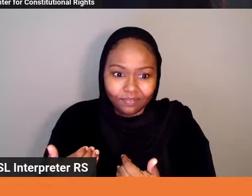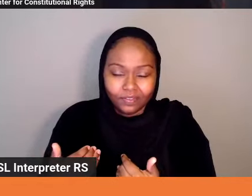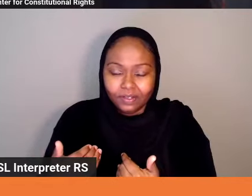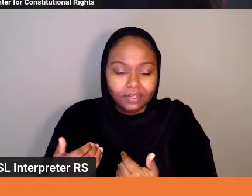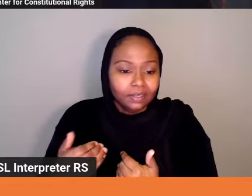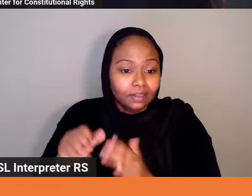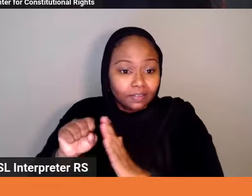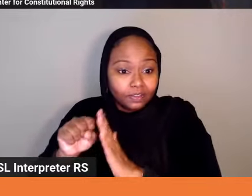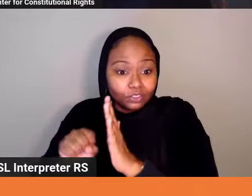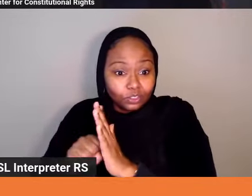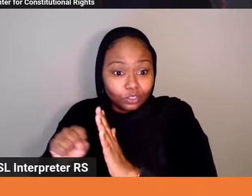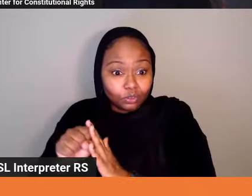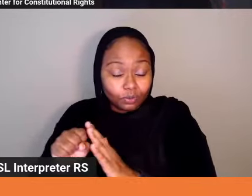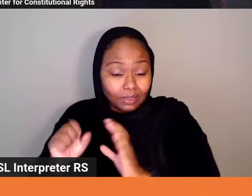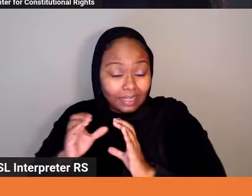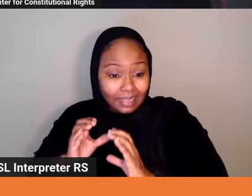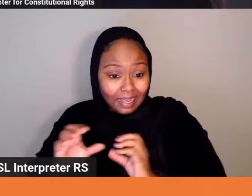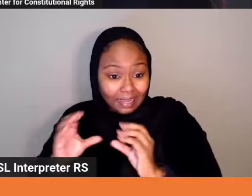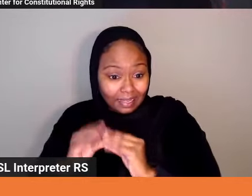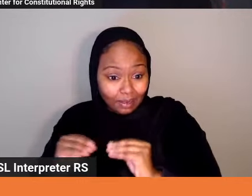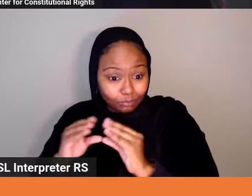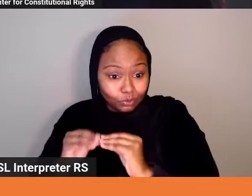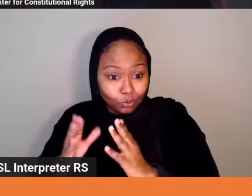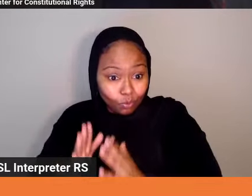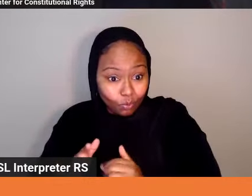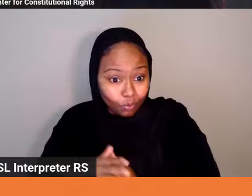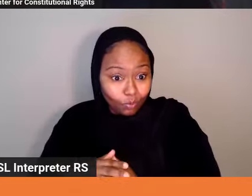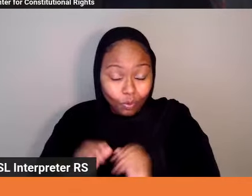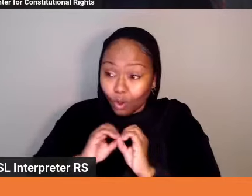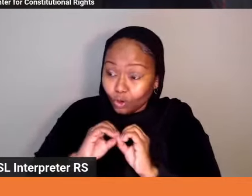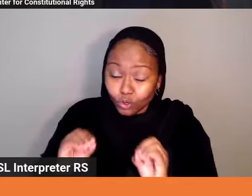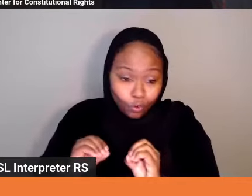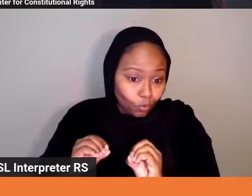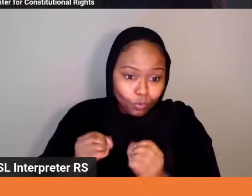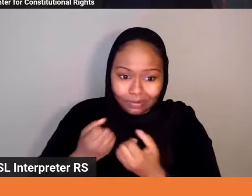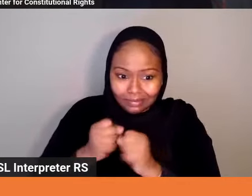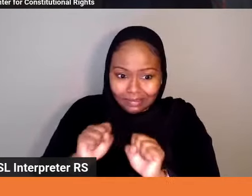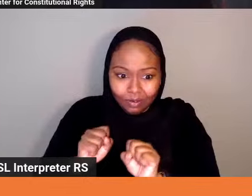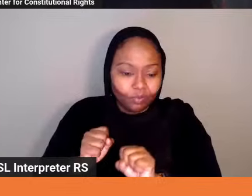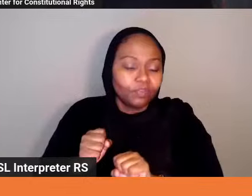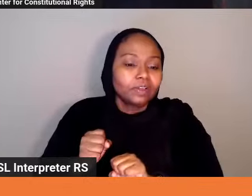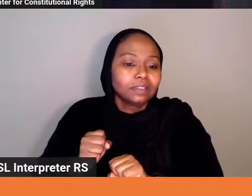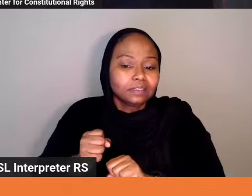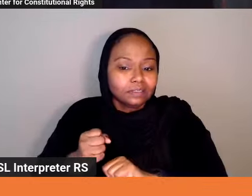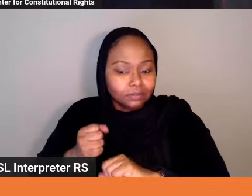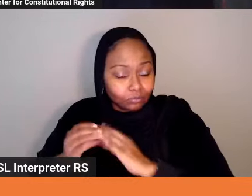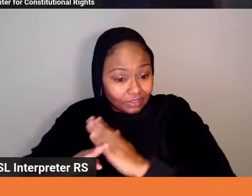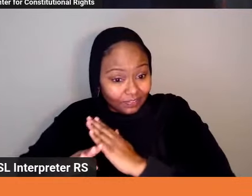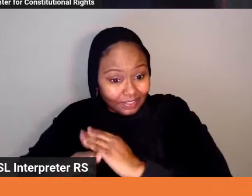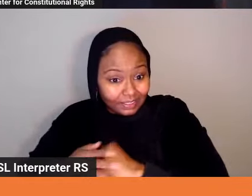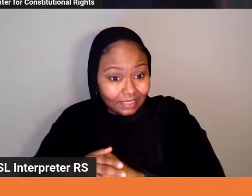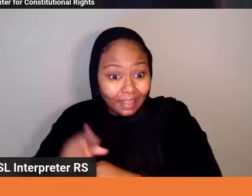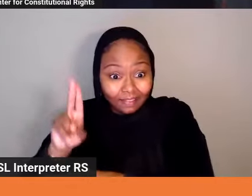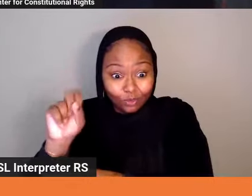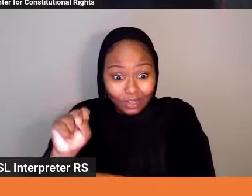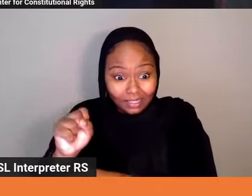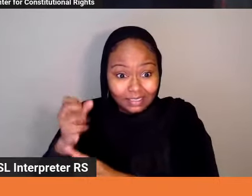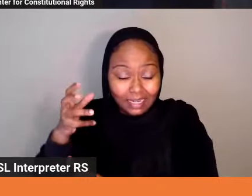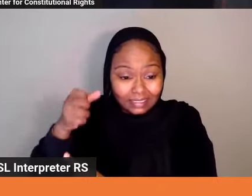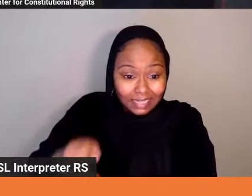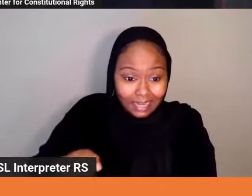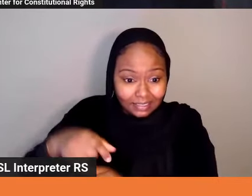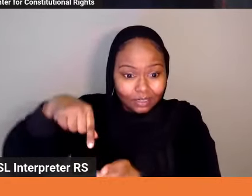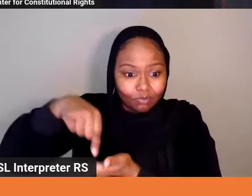Council. There was no legitimate claim of self-defense, and the United States attacked